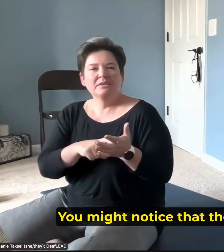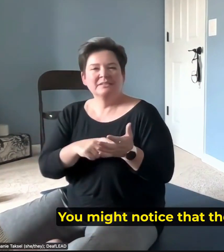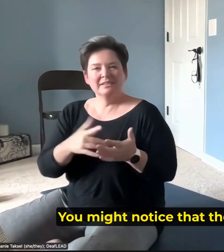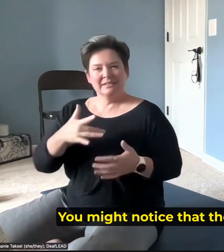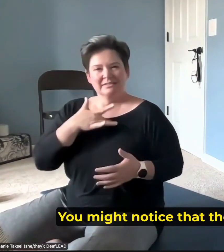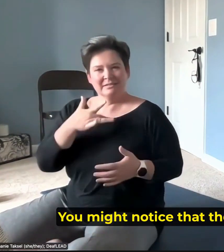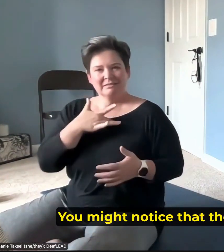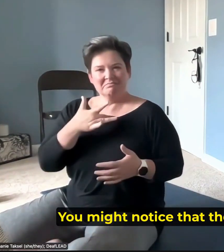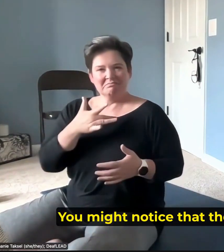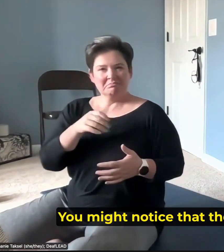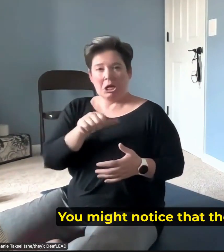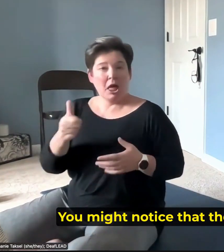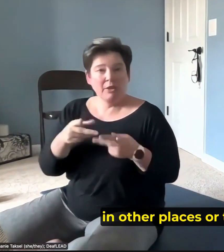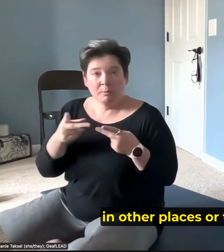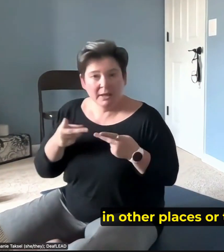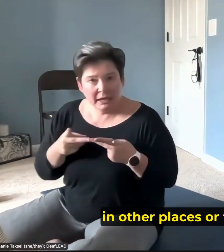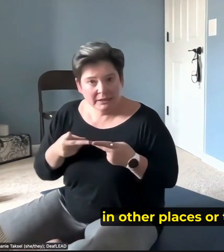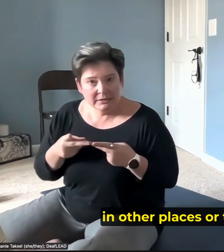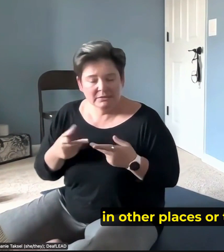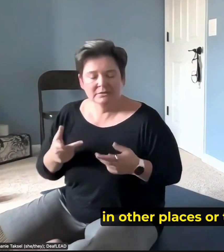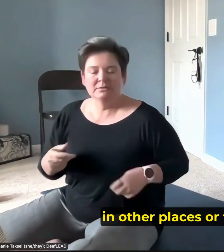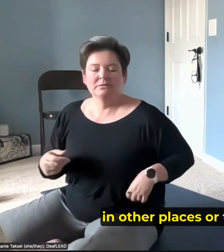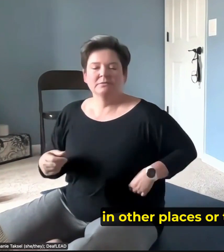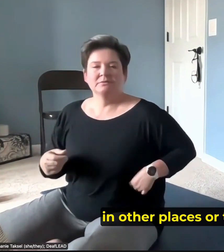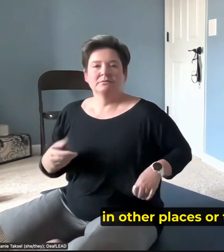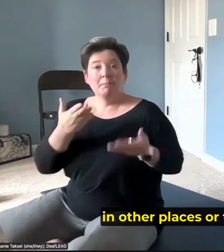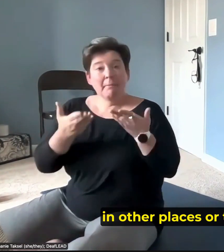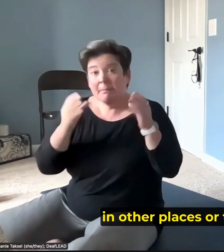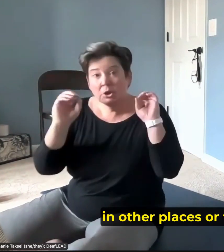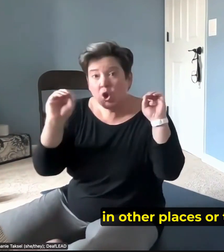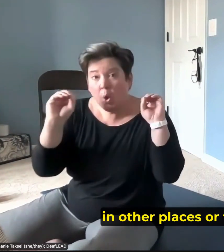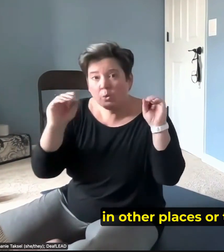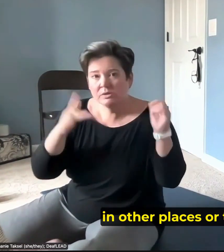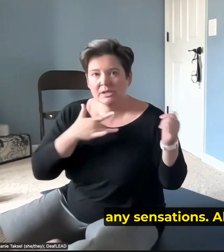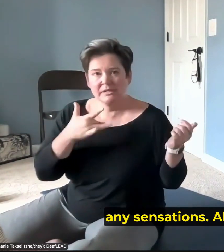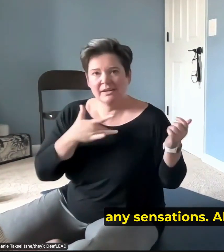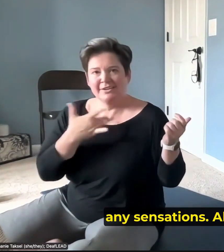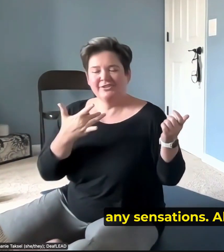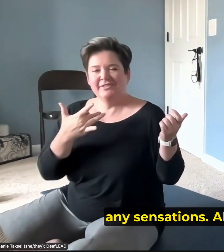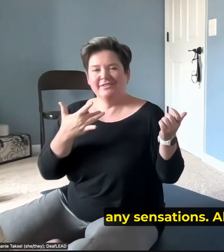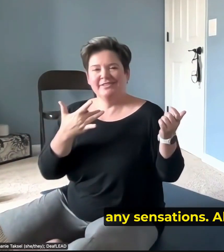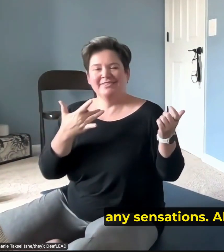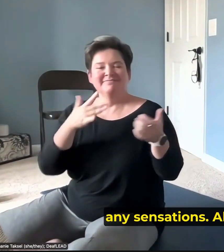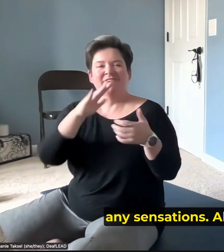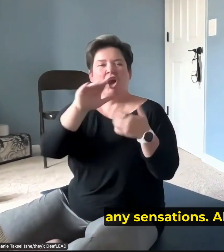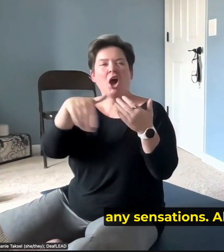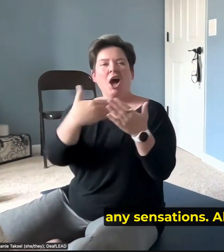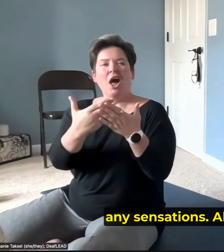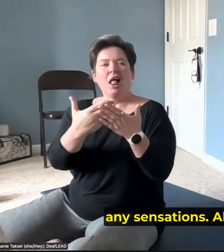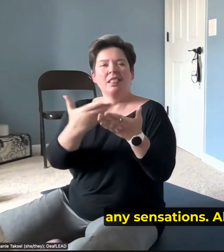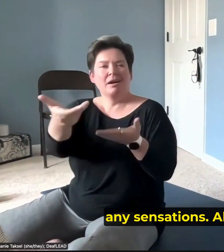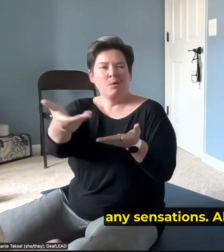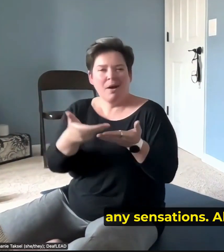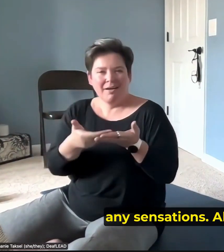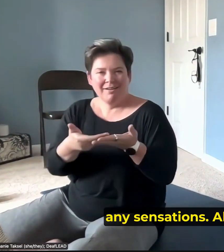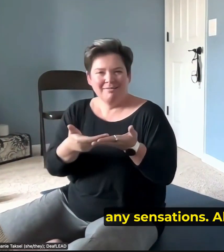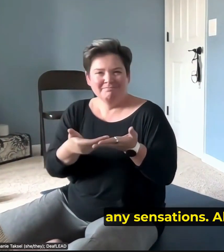are sensations arising in other places, or there might not be any sensations. All is welcome here.